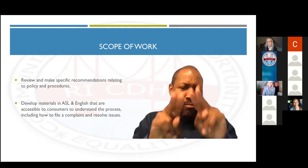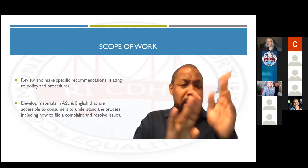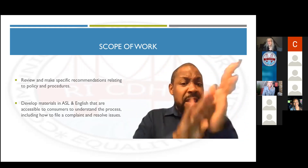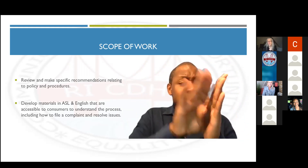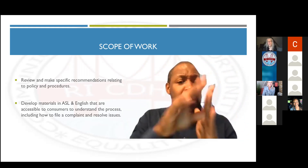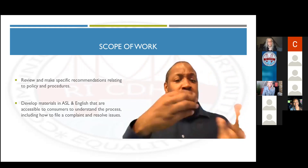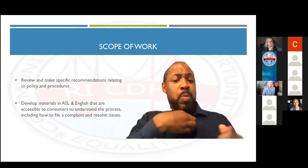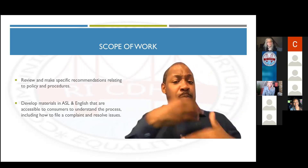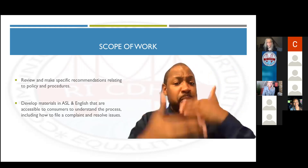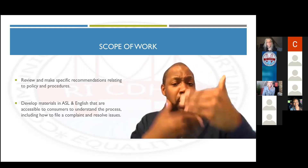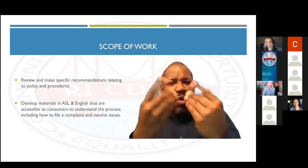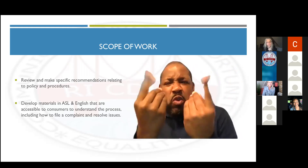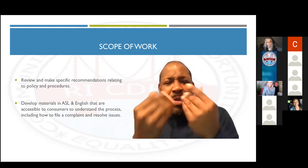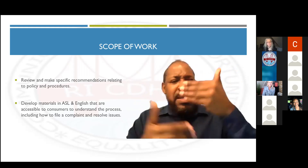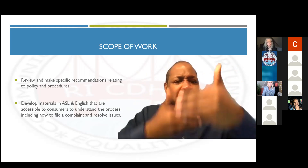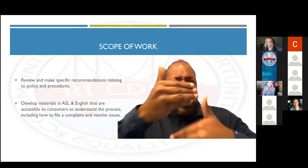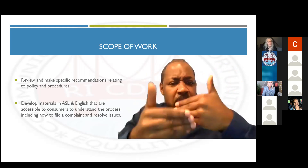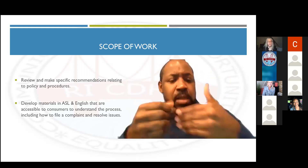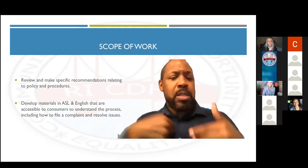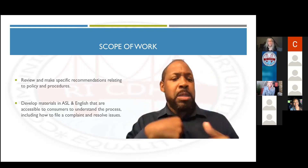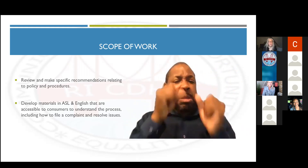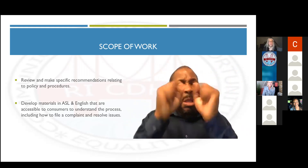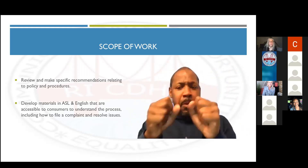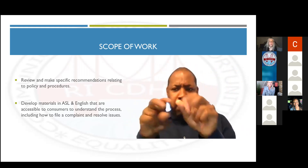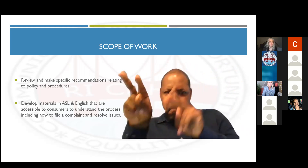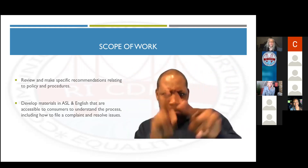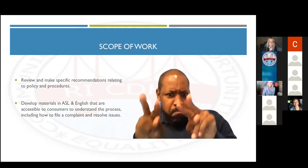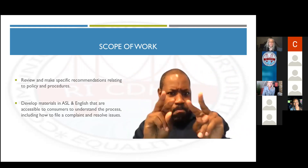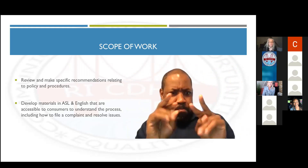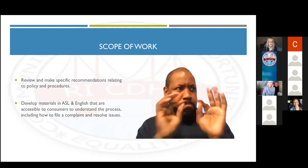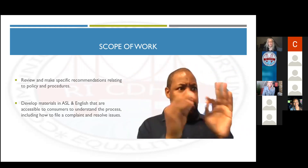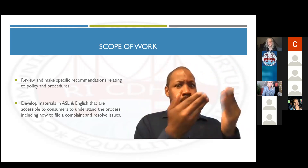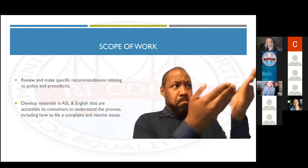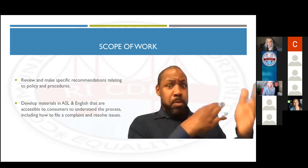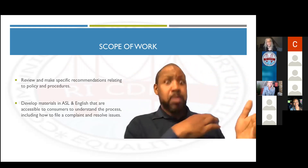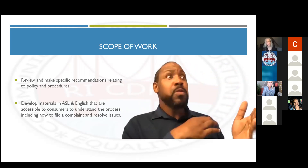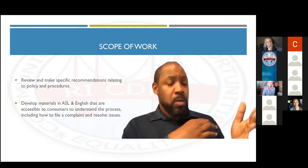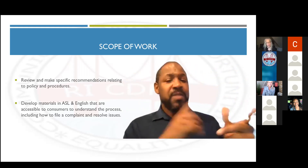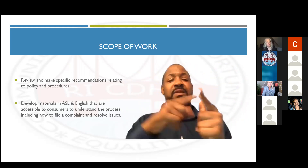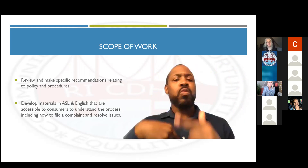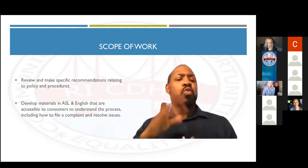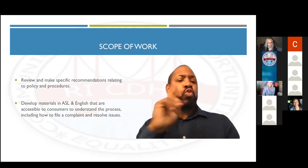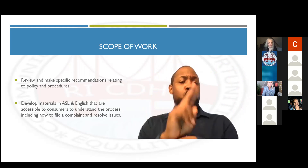Those are our expectations of the ad hoc committee, that you will develop a grievance procedure so that everything is transparent and documented.